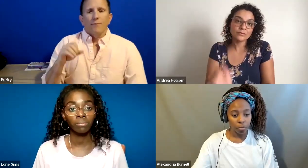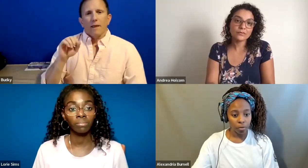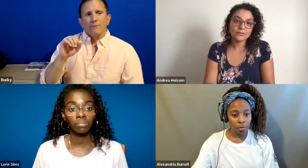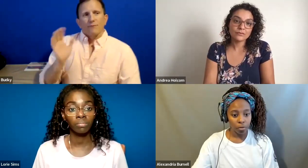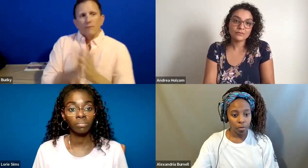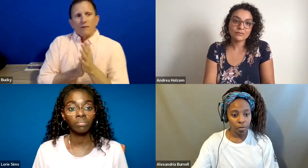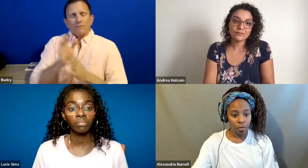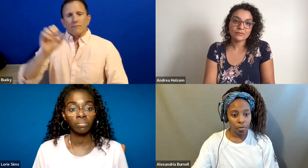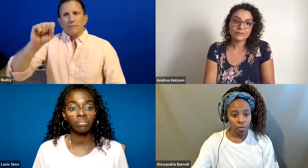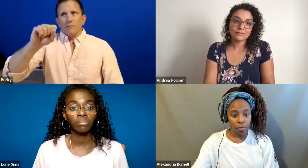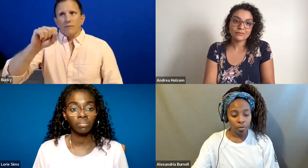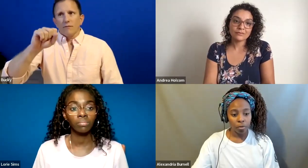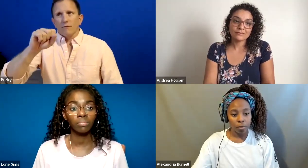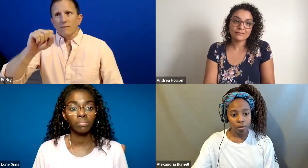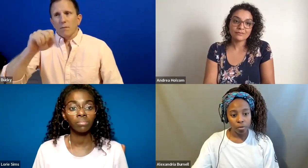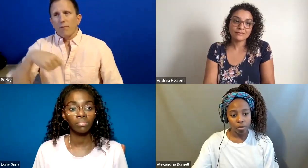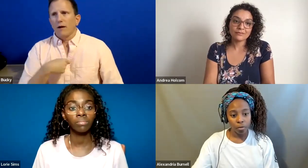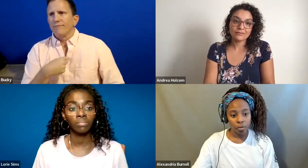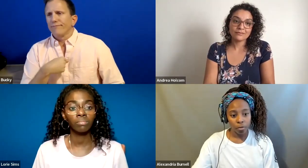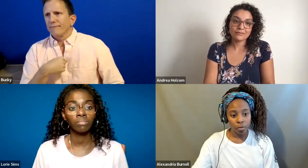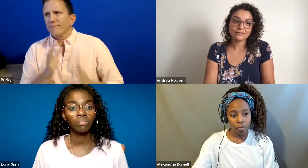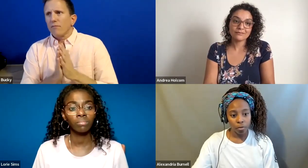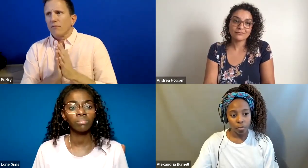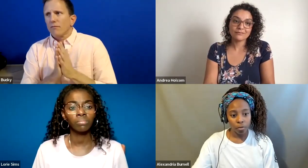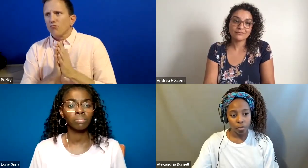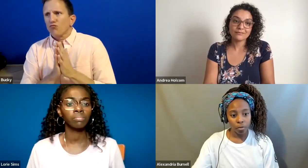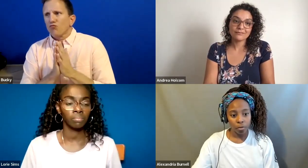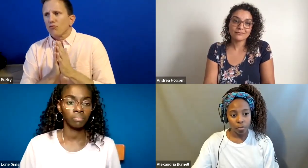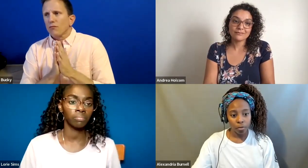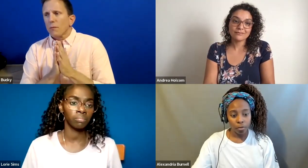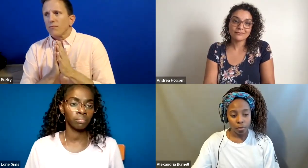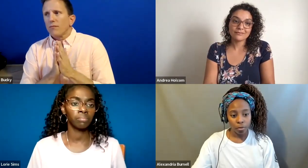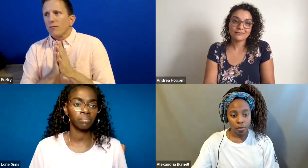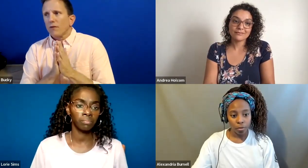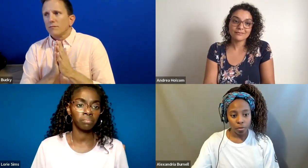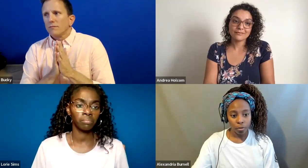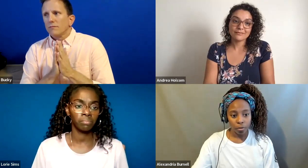not addressing this problematic behavior from white colleagues.